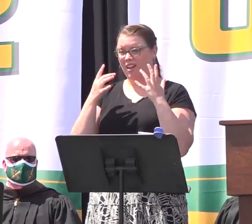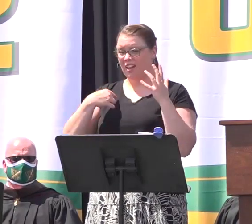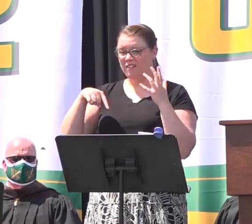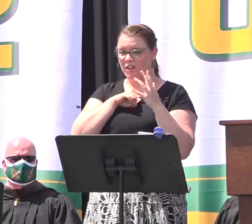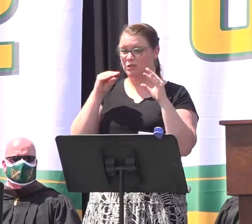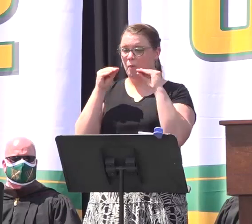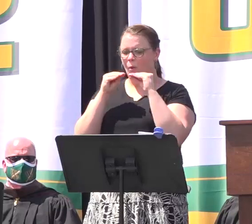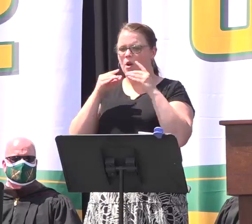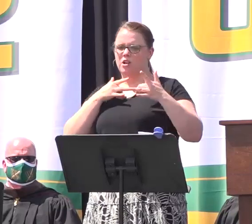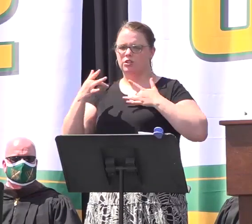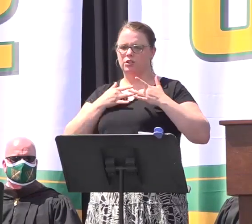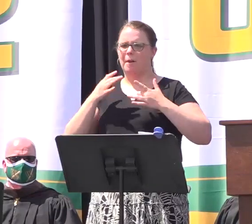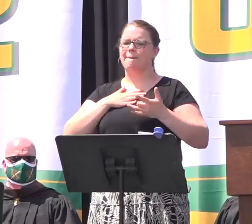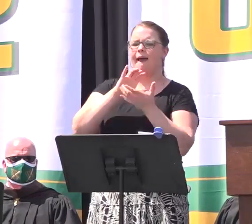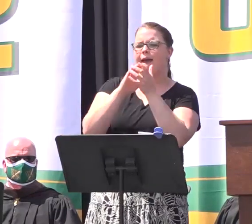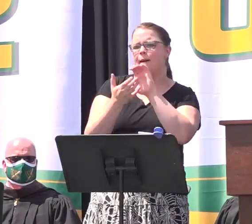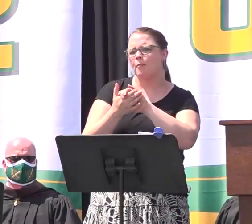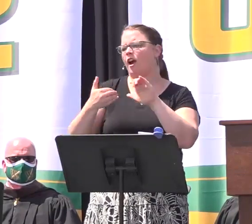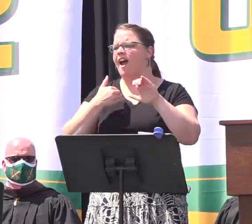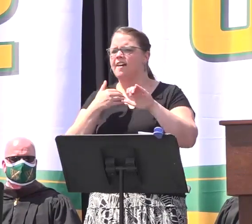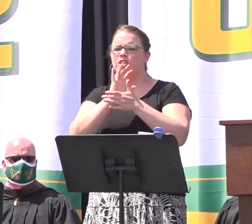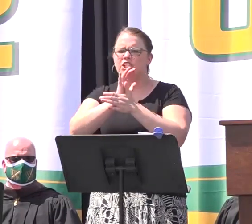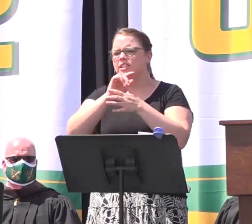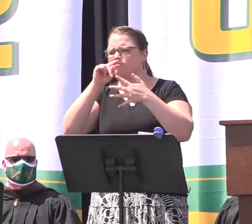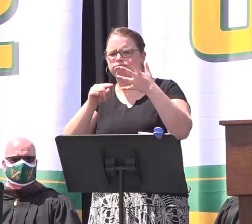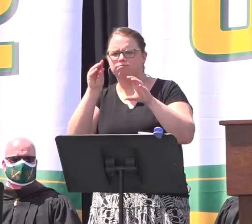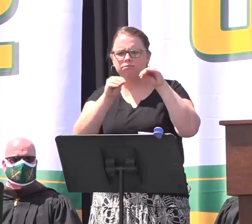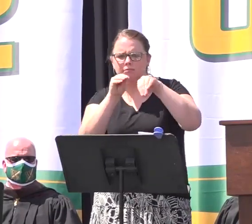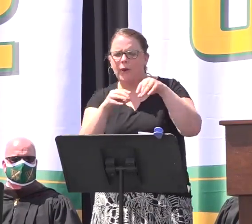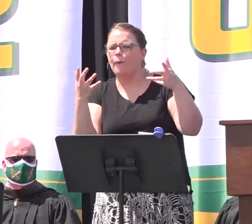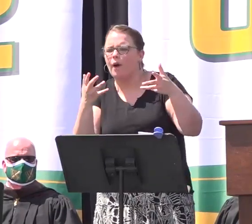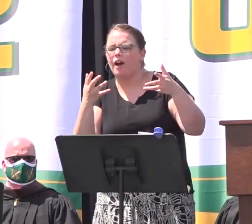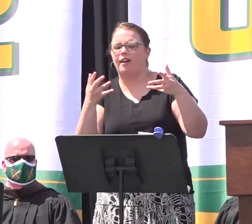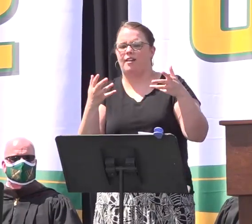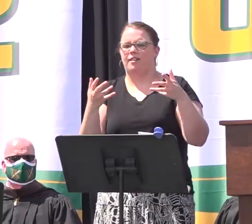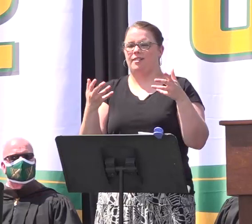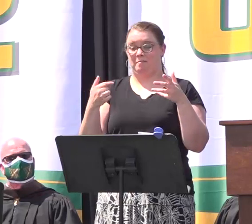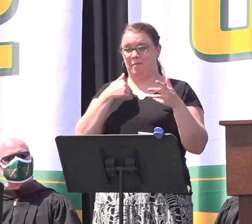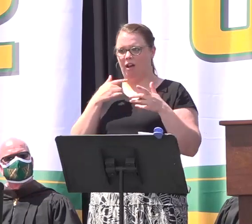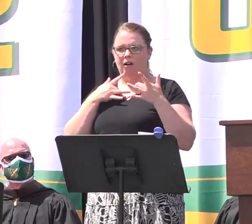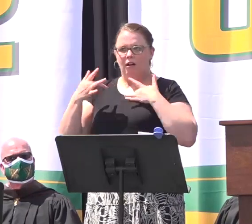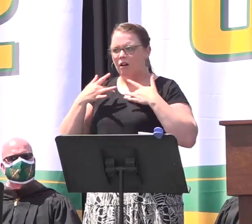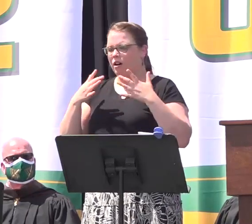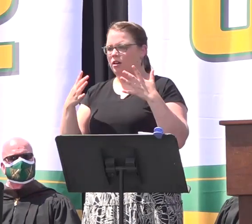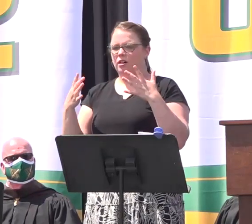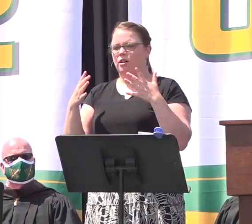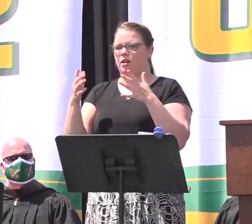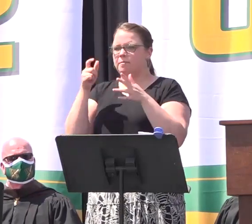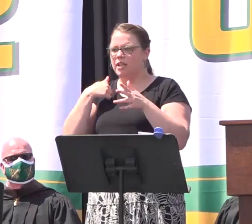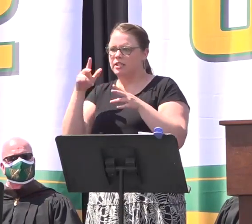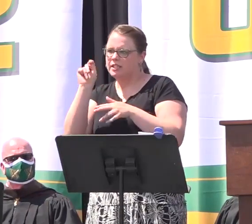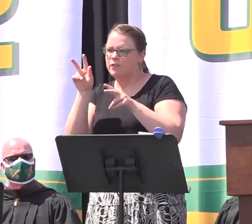brains watching television at night. Here's just a couple more. These are words to live by. World champion boxer